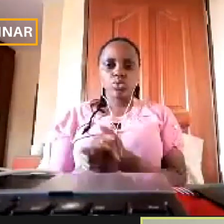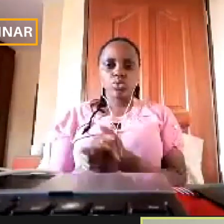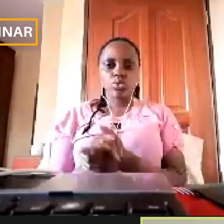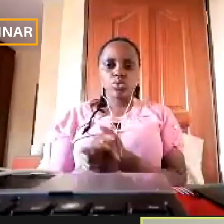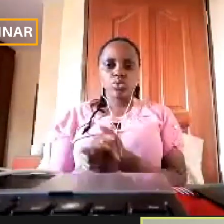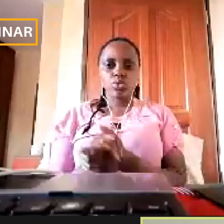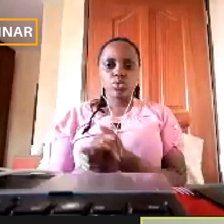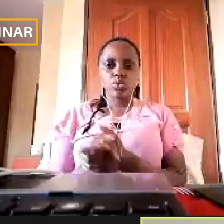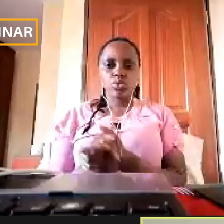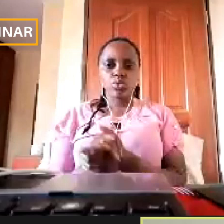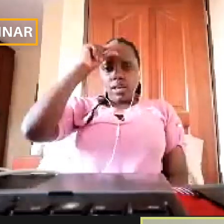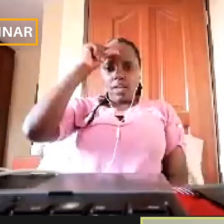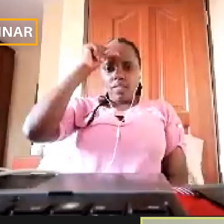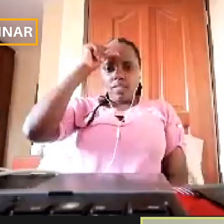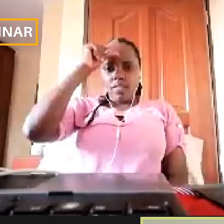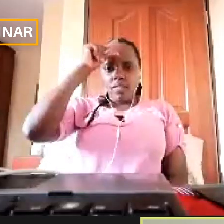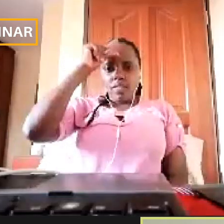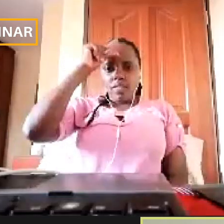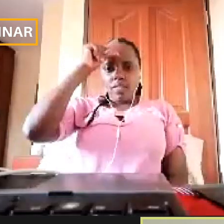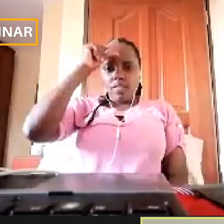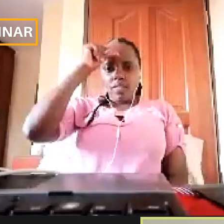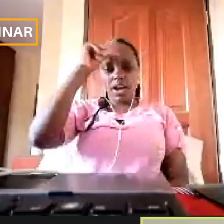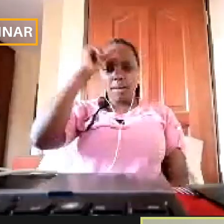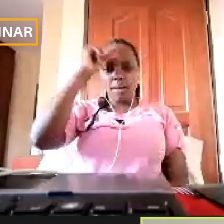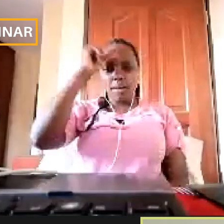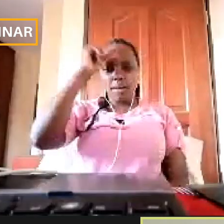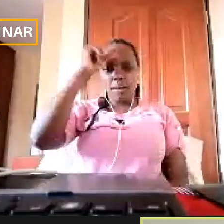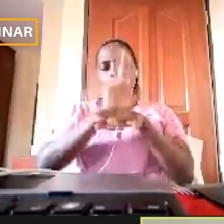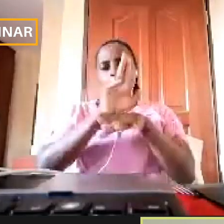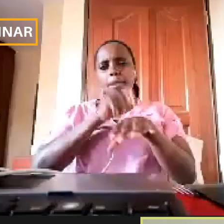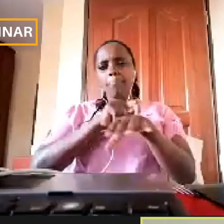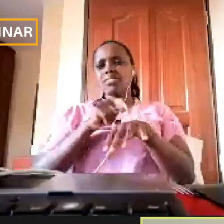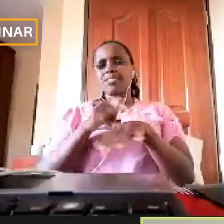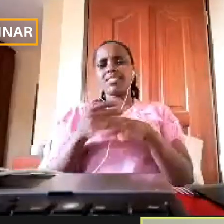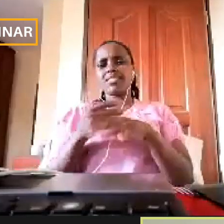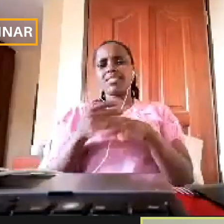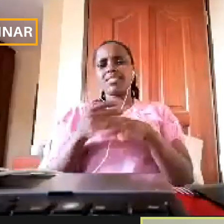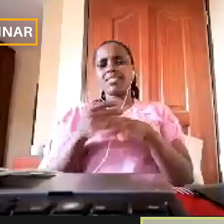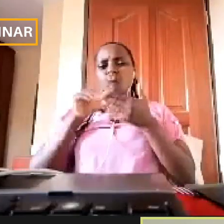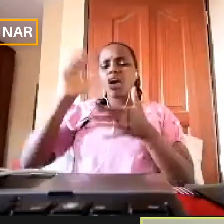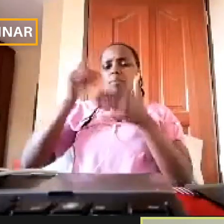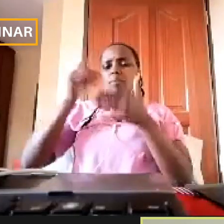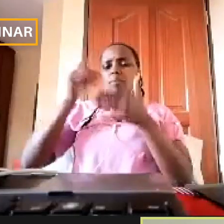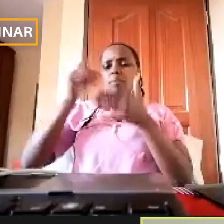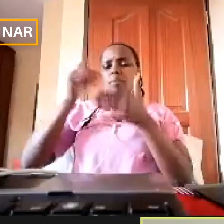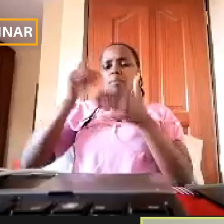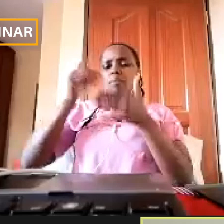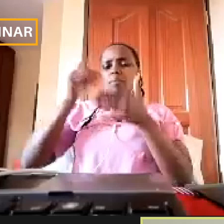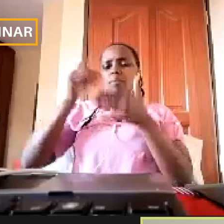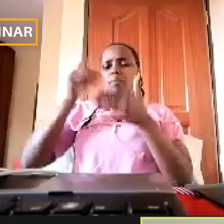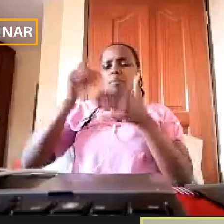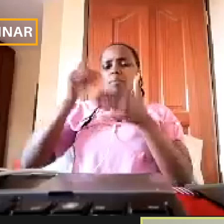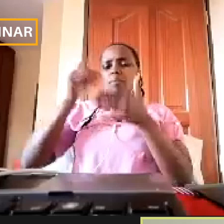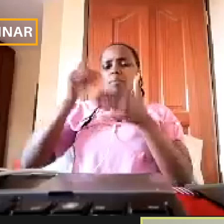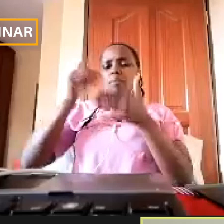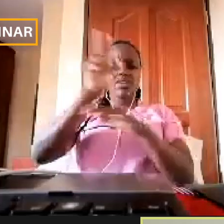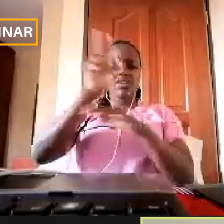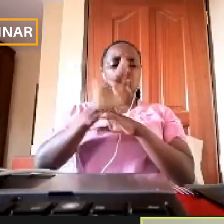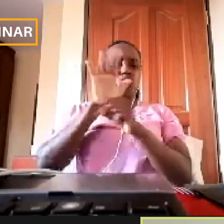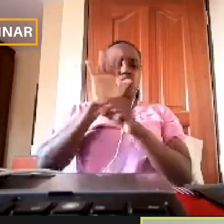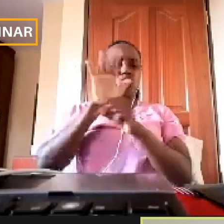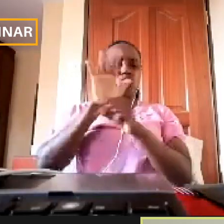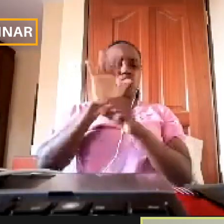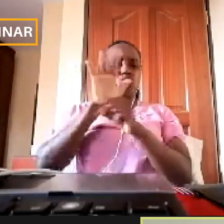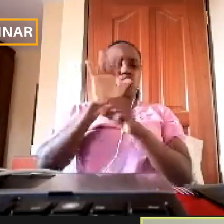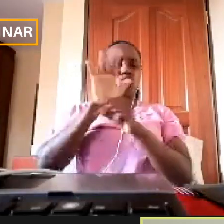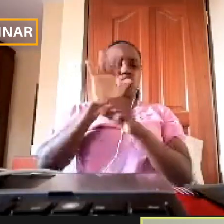government, in terms of a lot of governments take a while to report after the ratification. So I'm glad that we had that